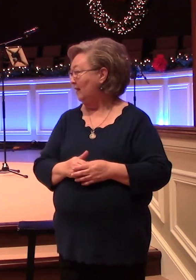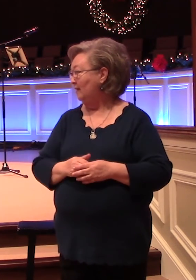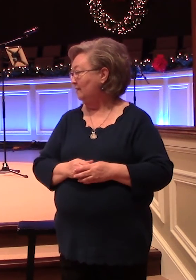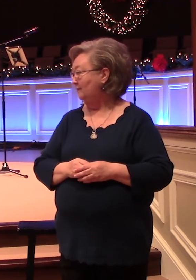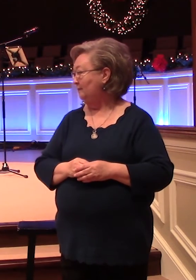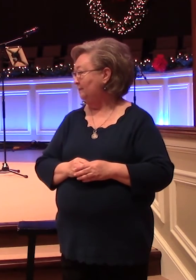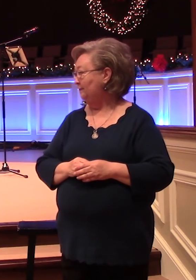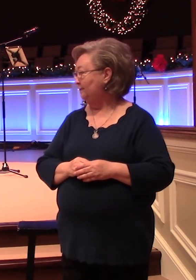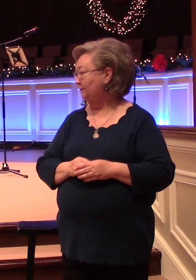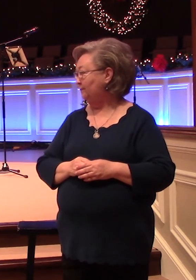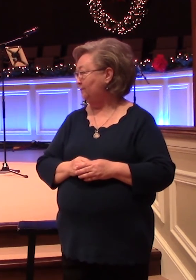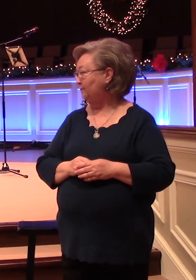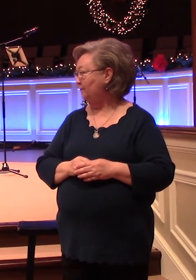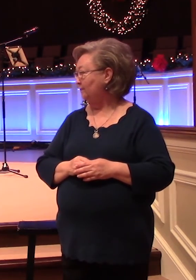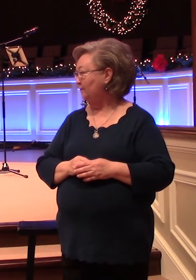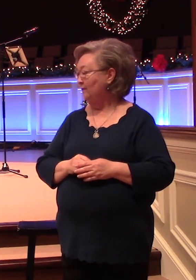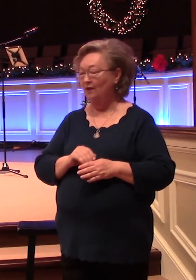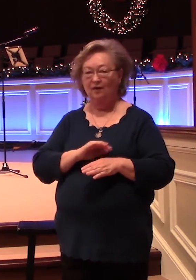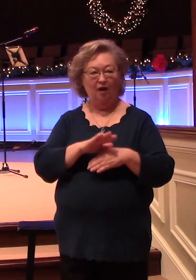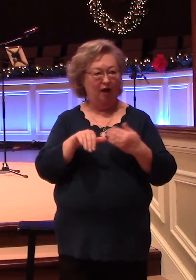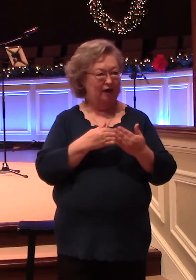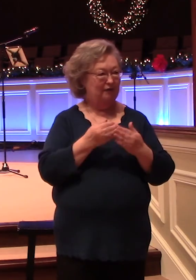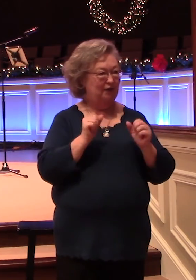Well, if you all would be seated.